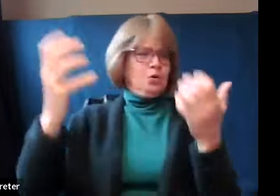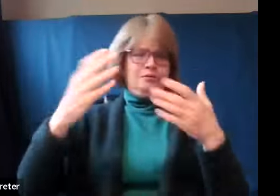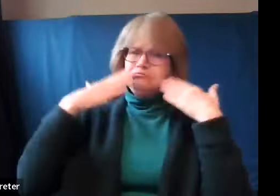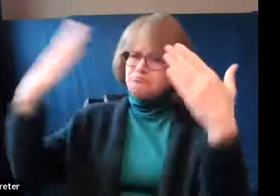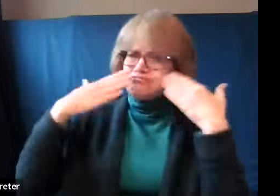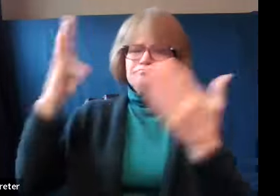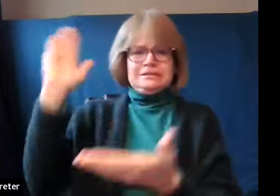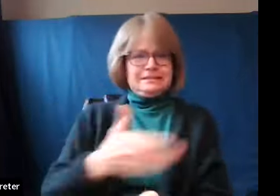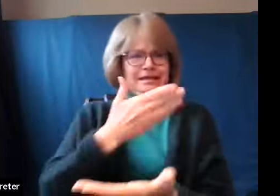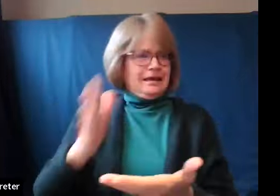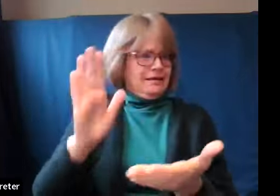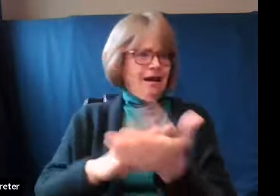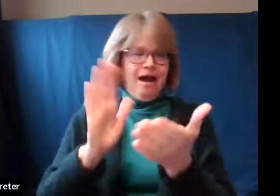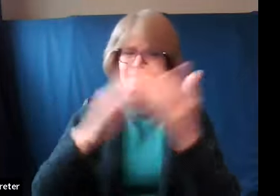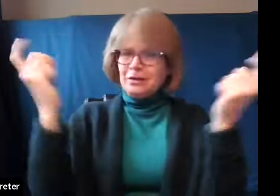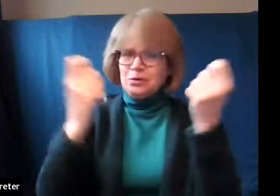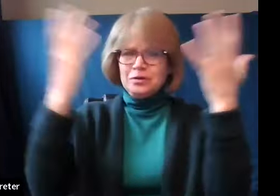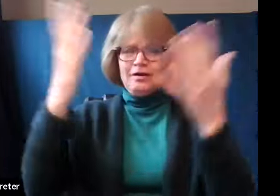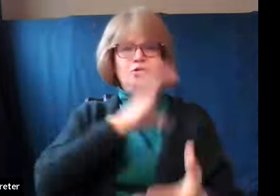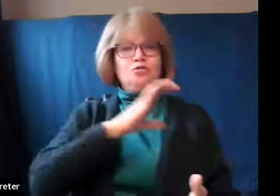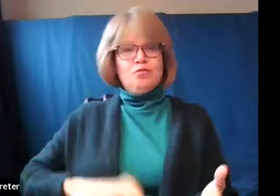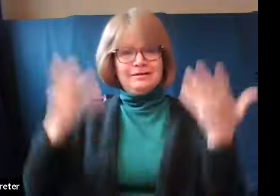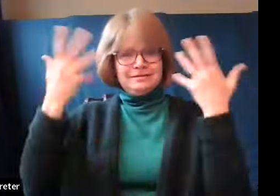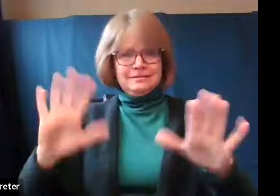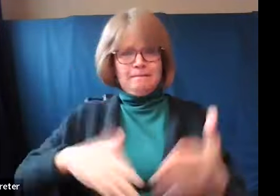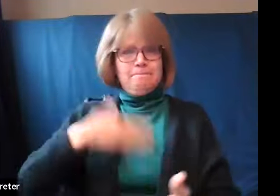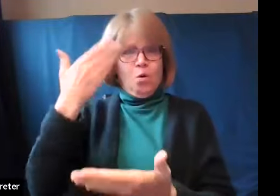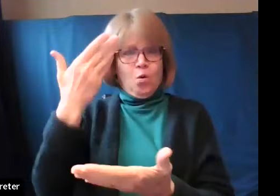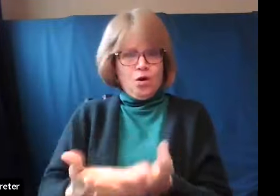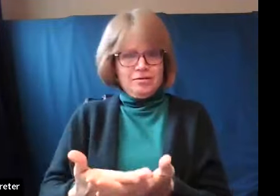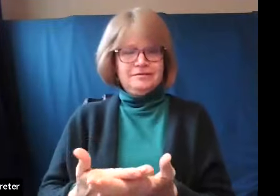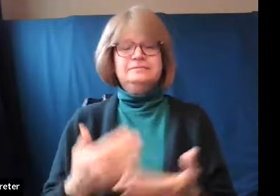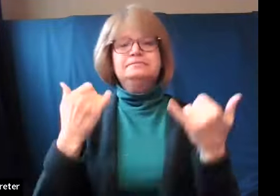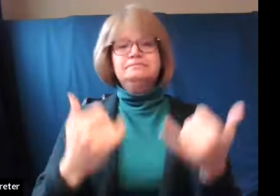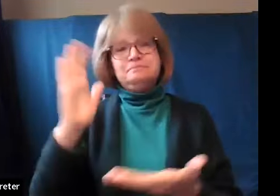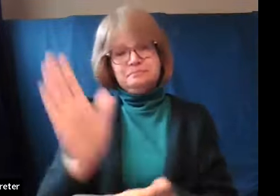Give thanks and sing. Hallelujah. Christ is born.